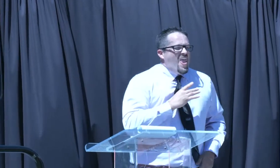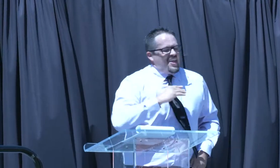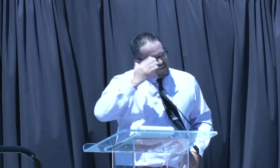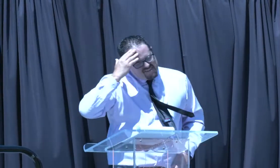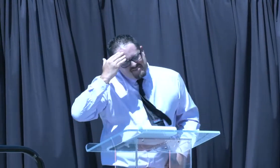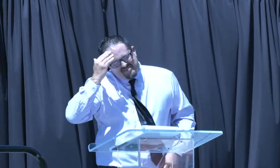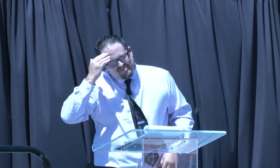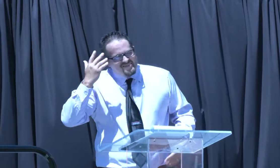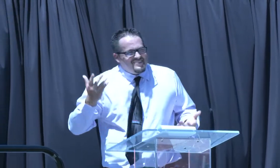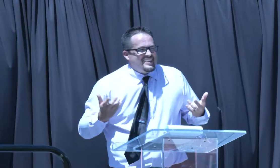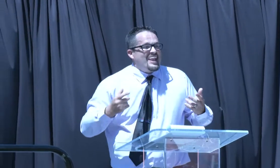online with your friends.